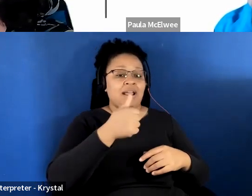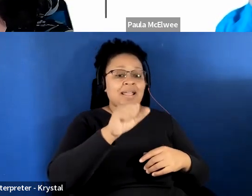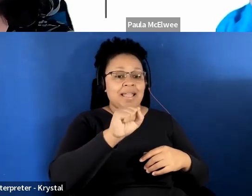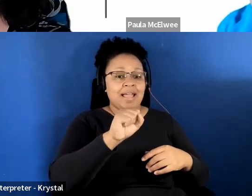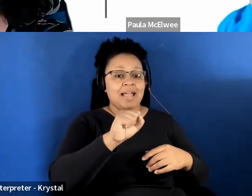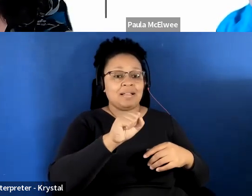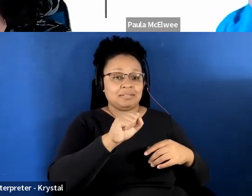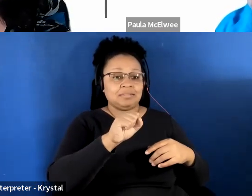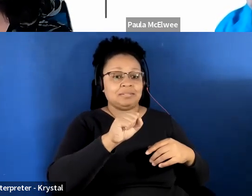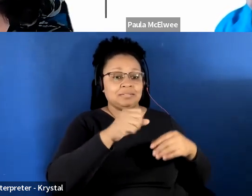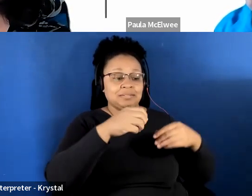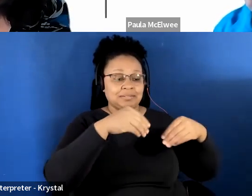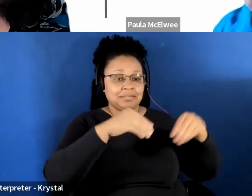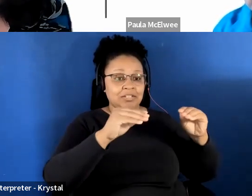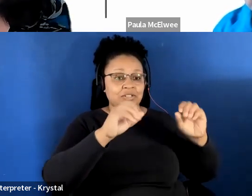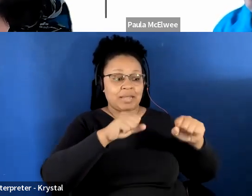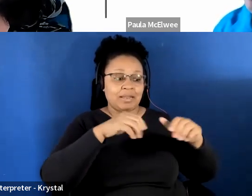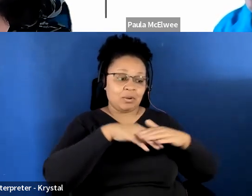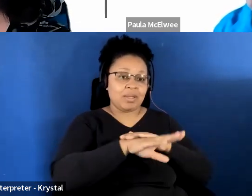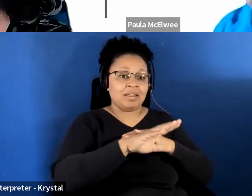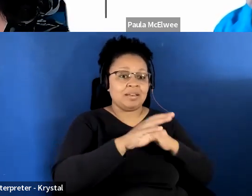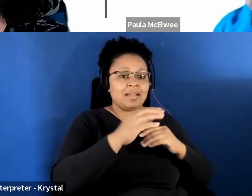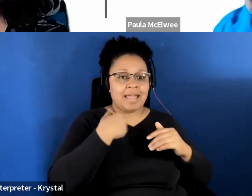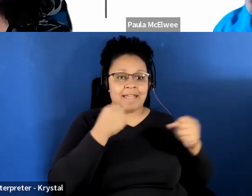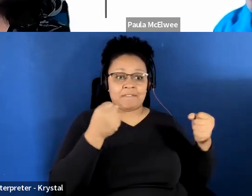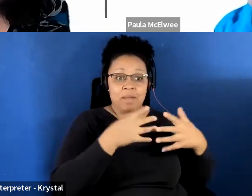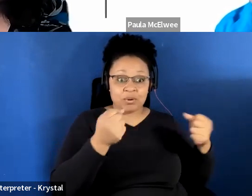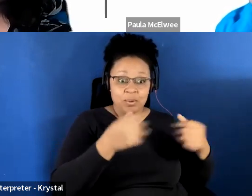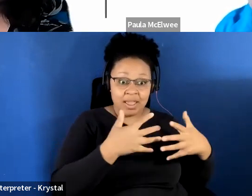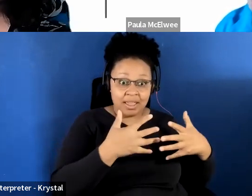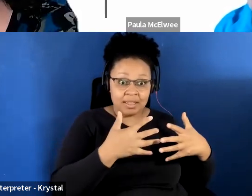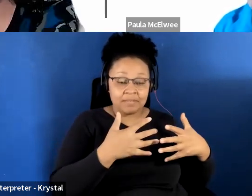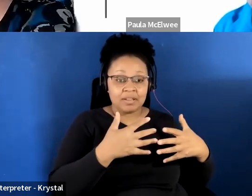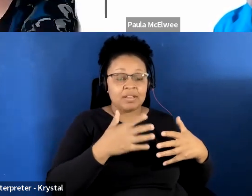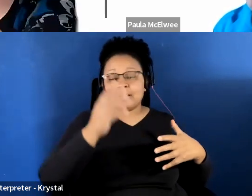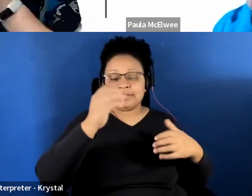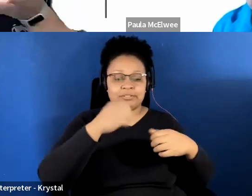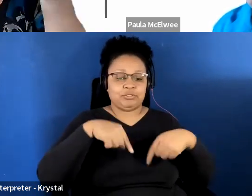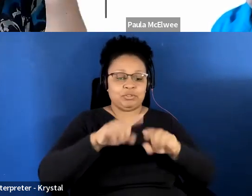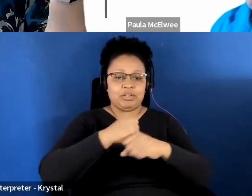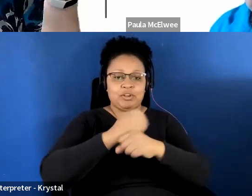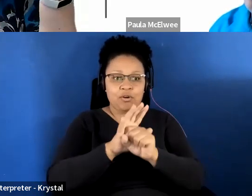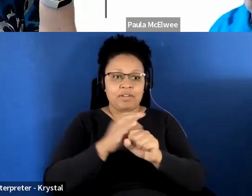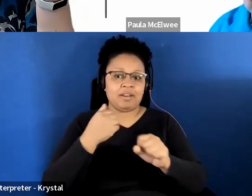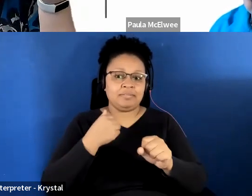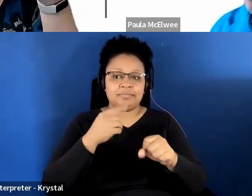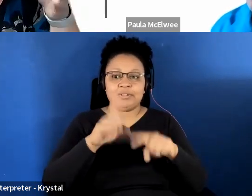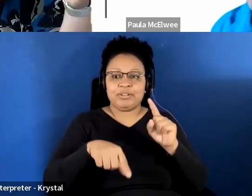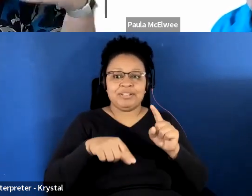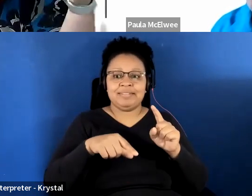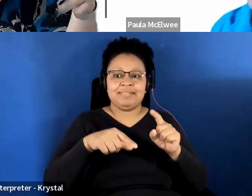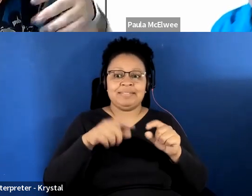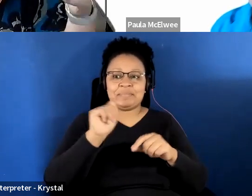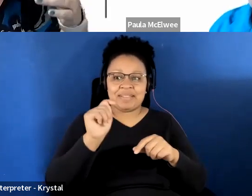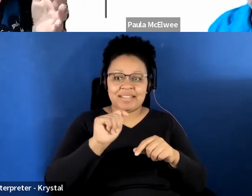during COVID, when no one was letting you inside, you couldn't pee and you couldn't heat up any food. So I would take my frozen meal and put it on the windshield